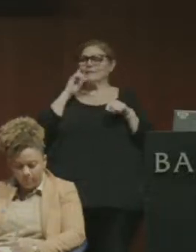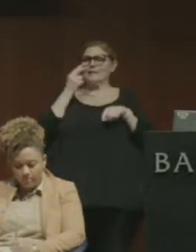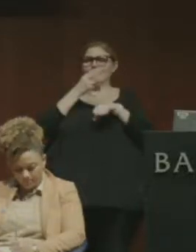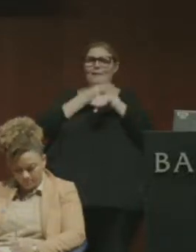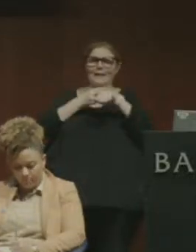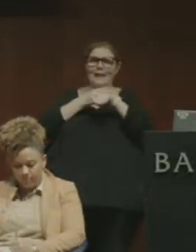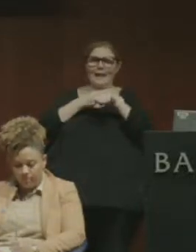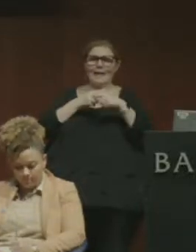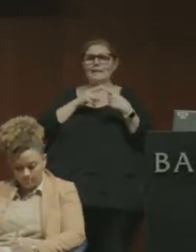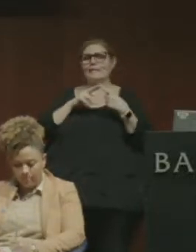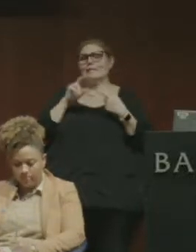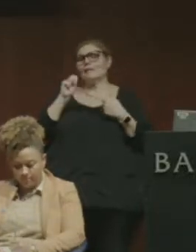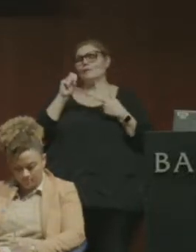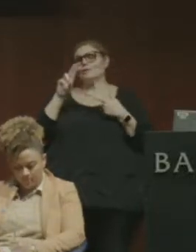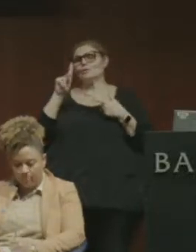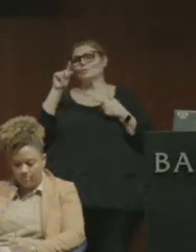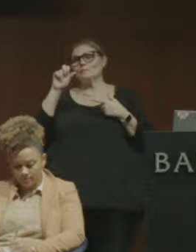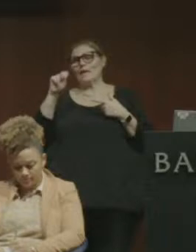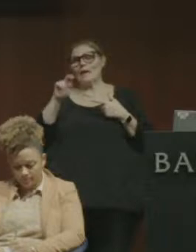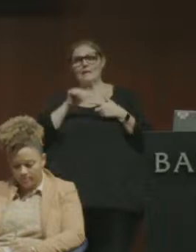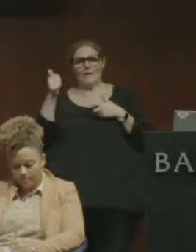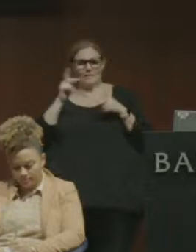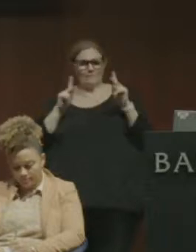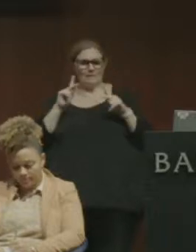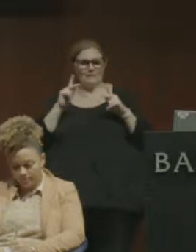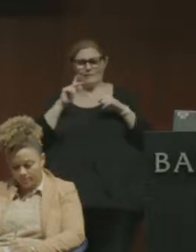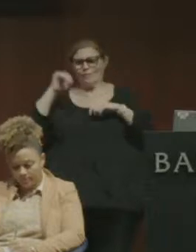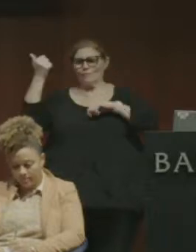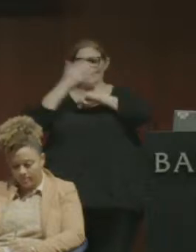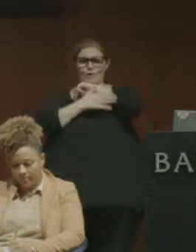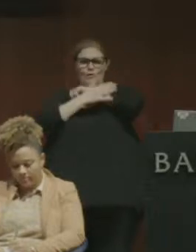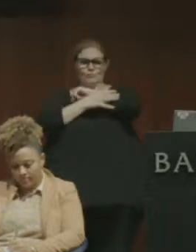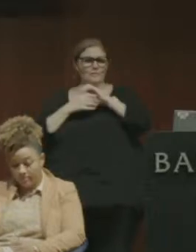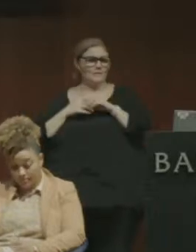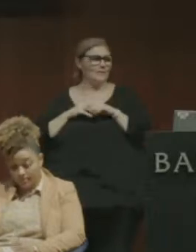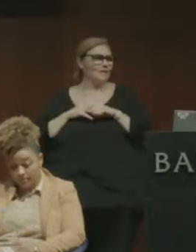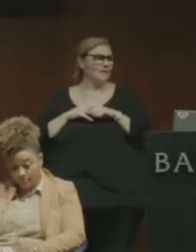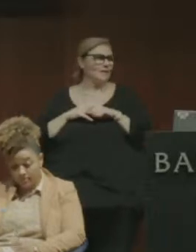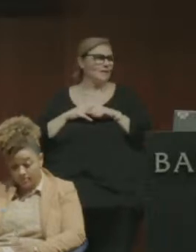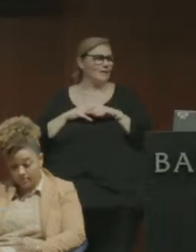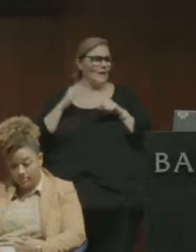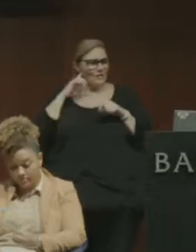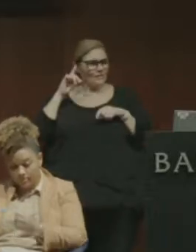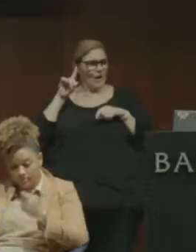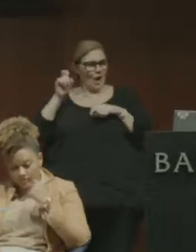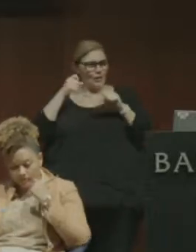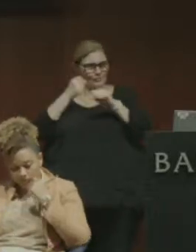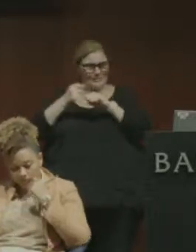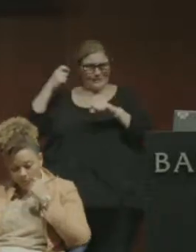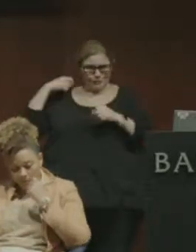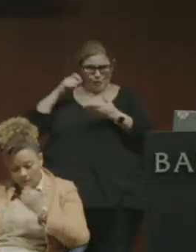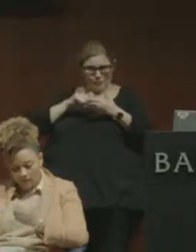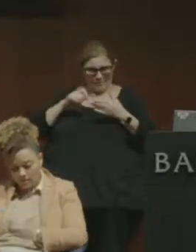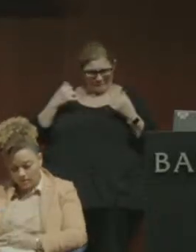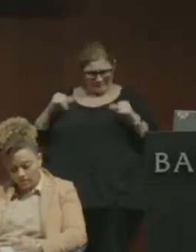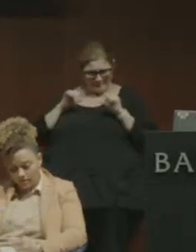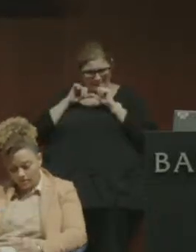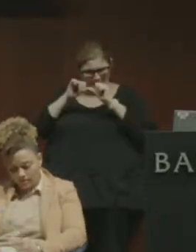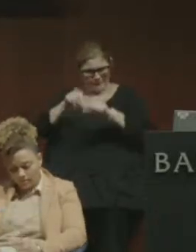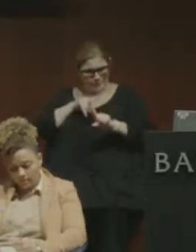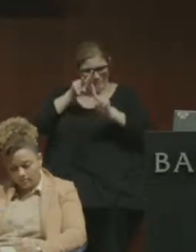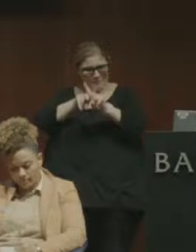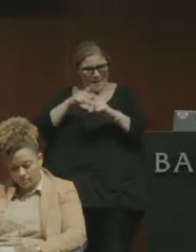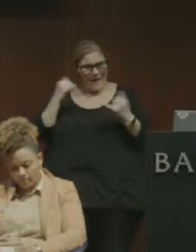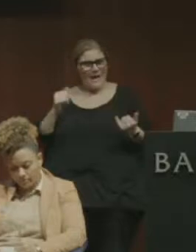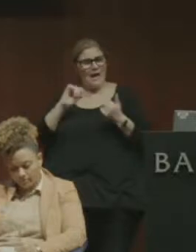Haiti, Sudan, and other places around the world, right? So this is written, you know, over 100 years ago, and yes, it continues to apply about how